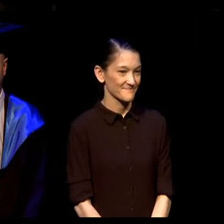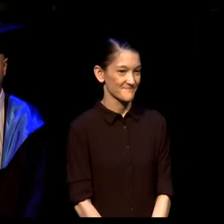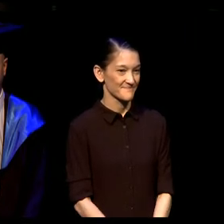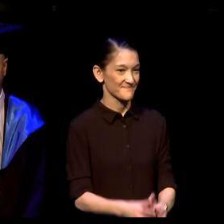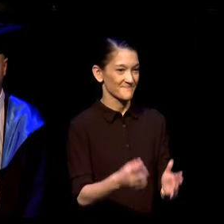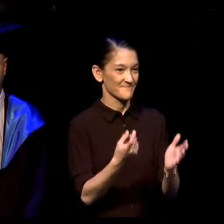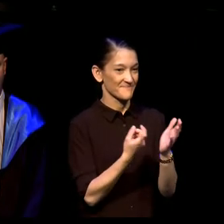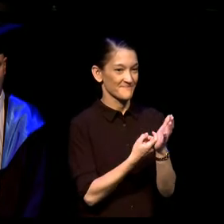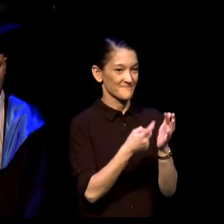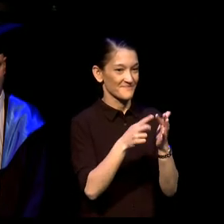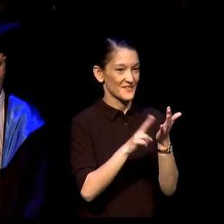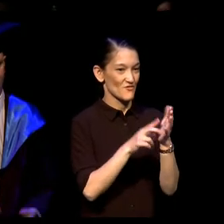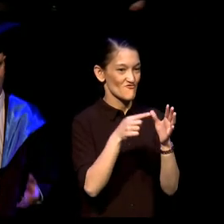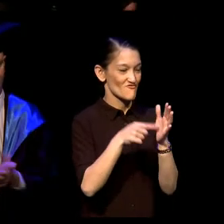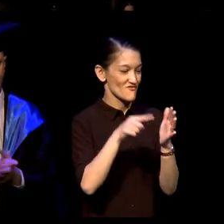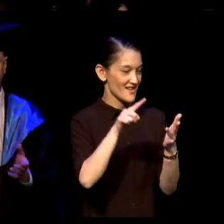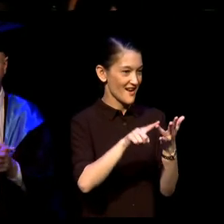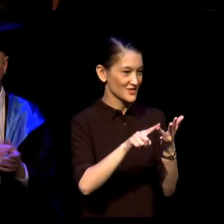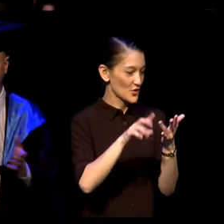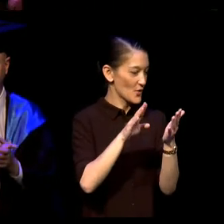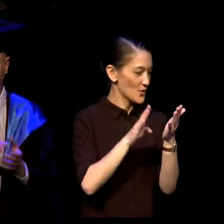Renato Marcenaro.